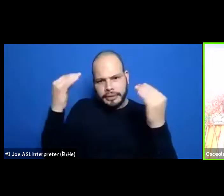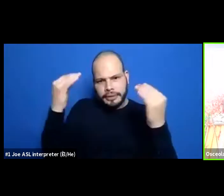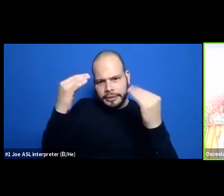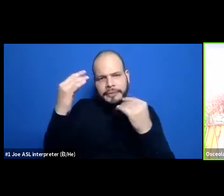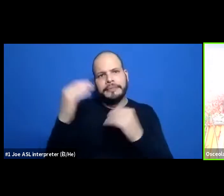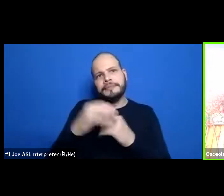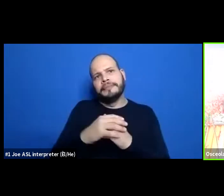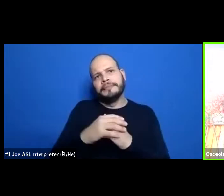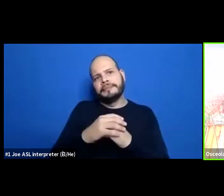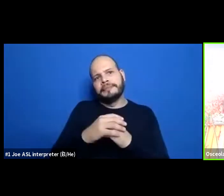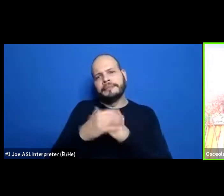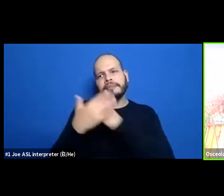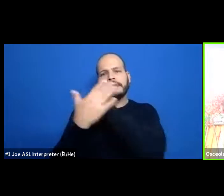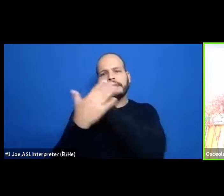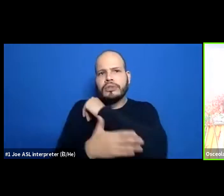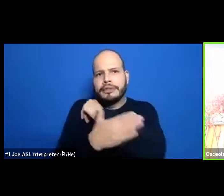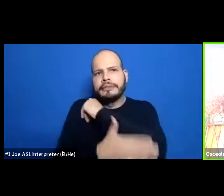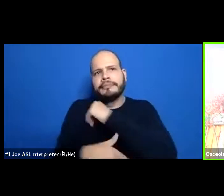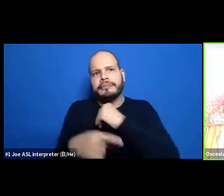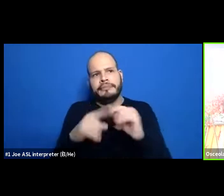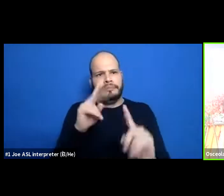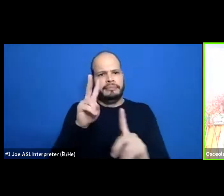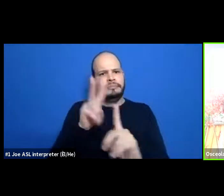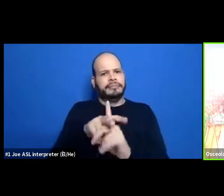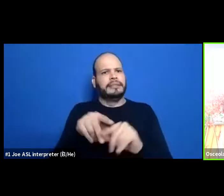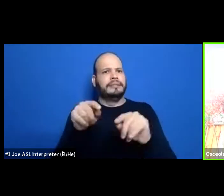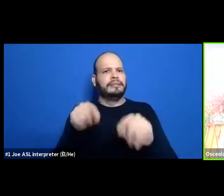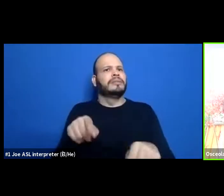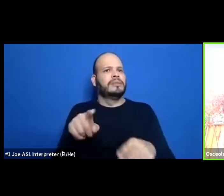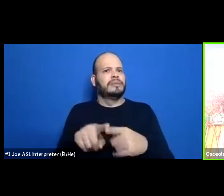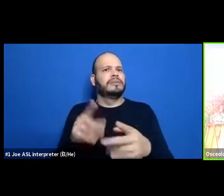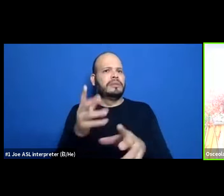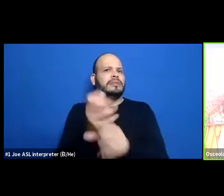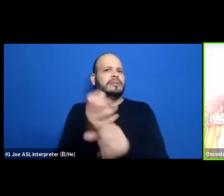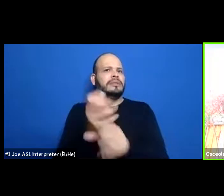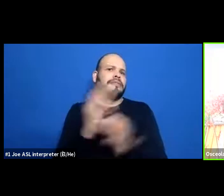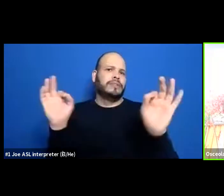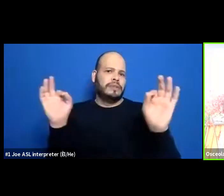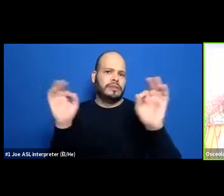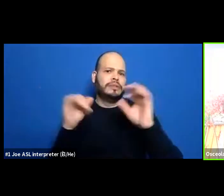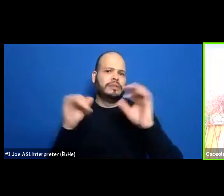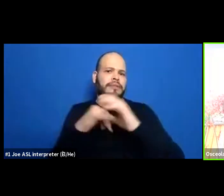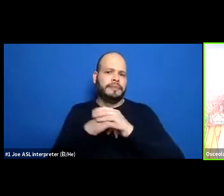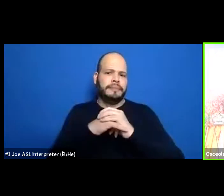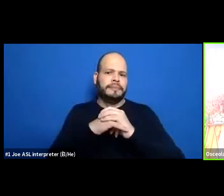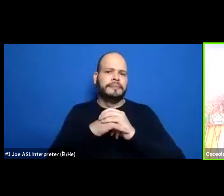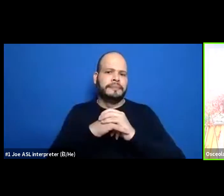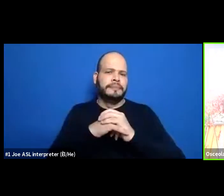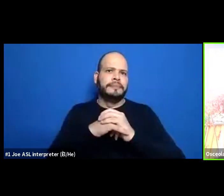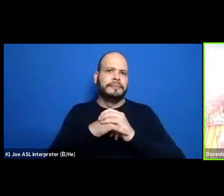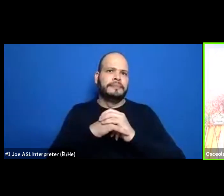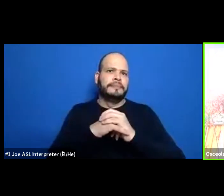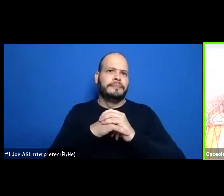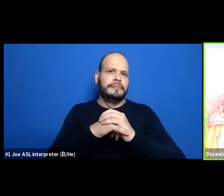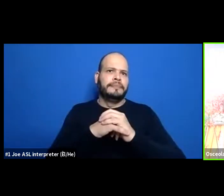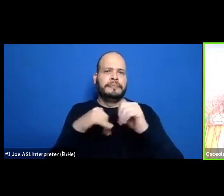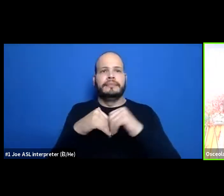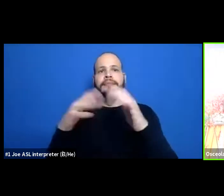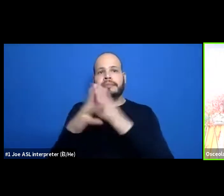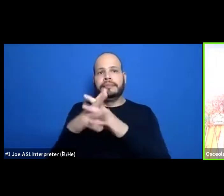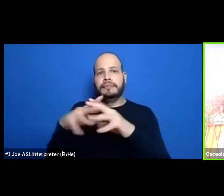to pursue freedom. They establish maroon colonies, colonies that exist outside of the schools, outside